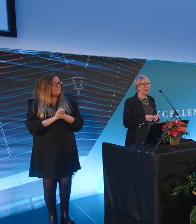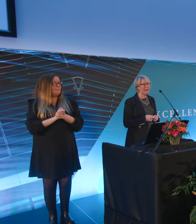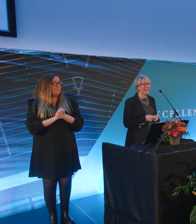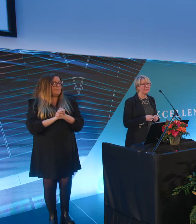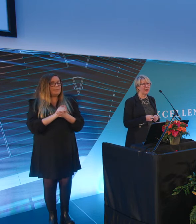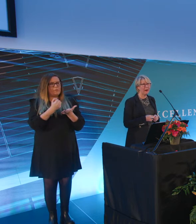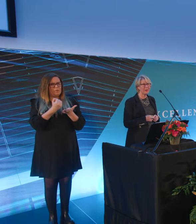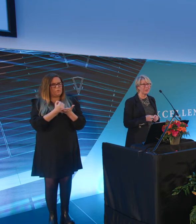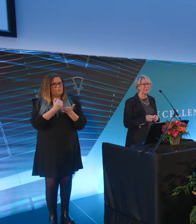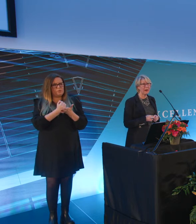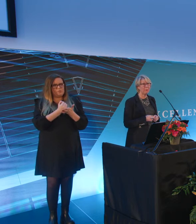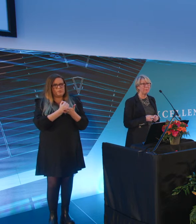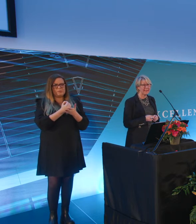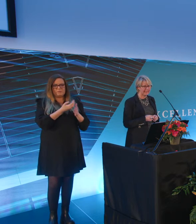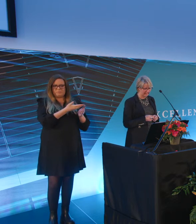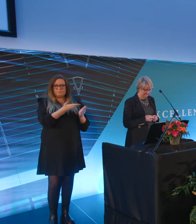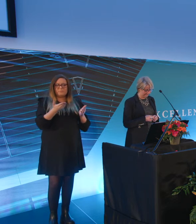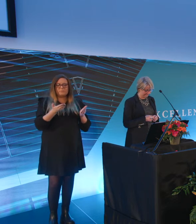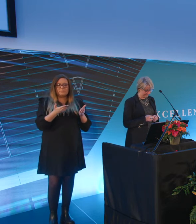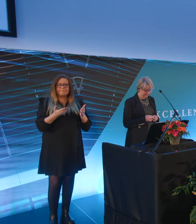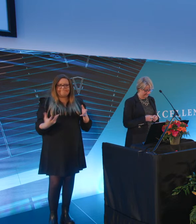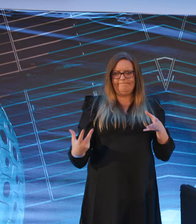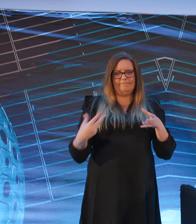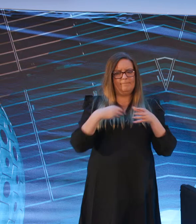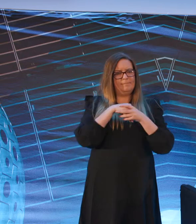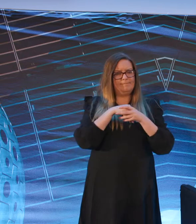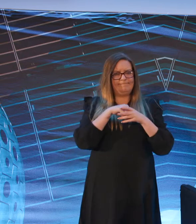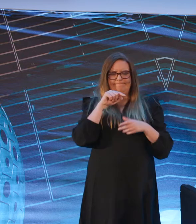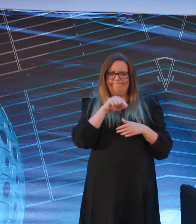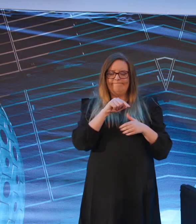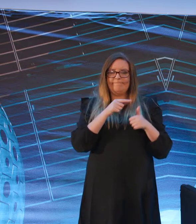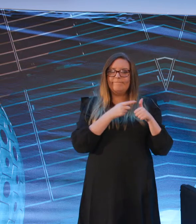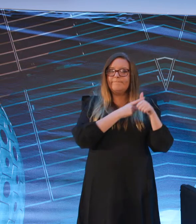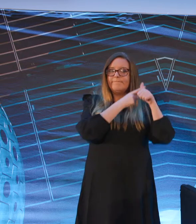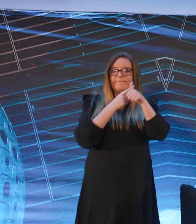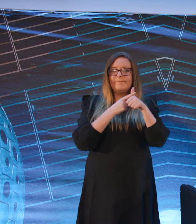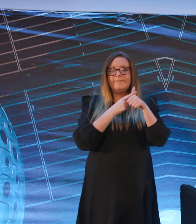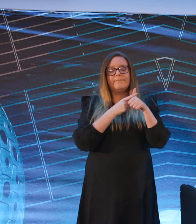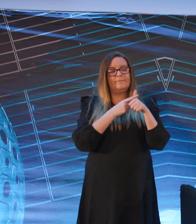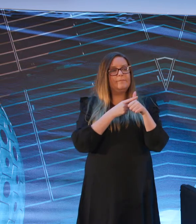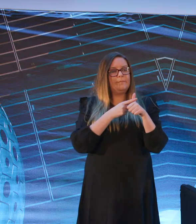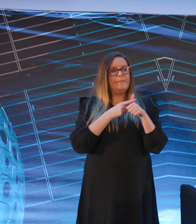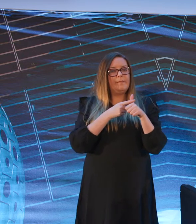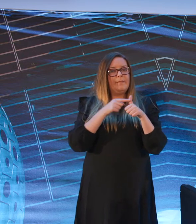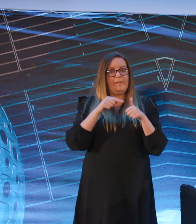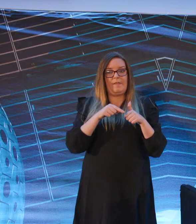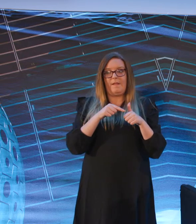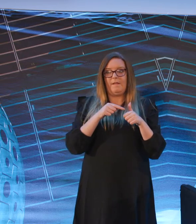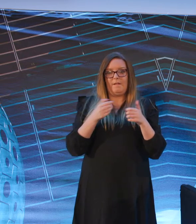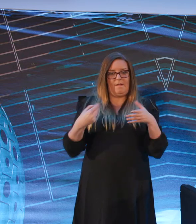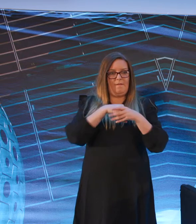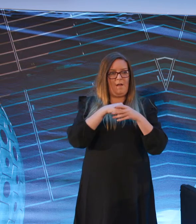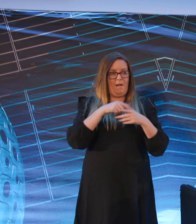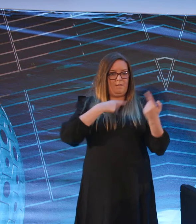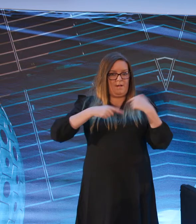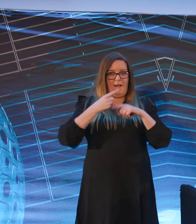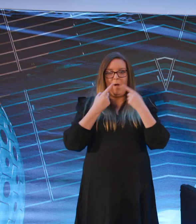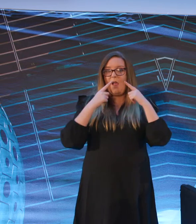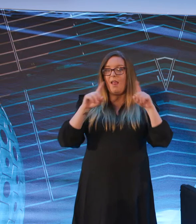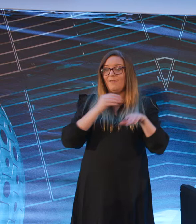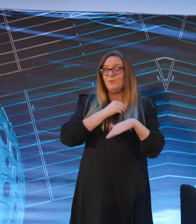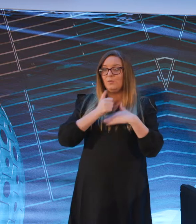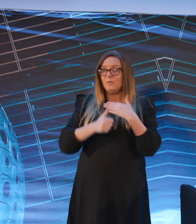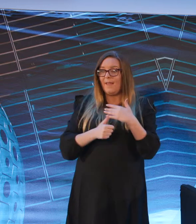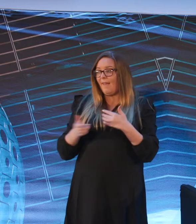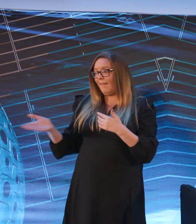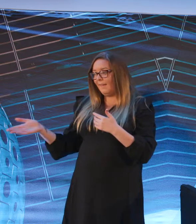Students are at the heart of our being. They are at the heart of our launch today, as we've heard the singing,